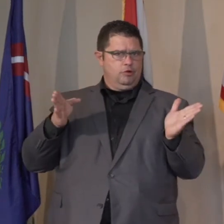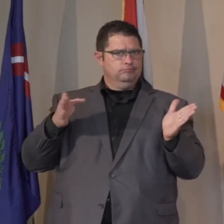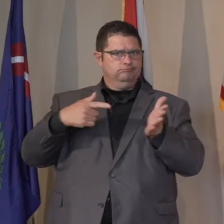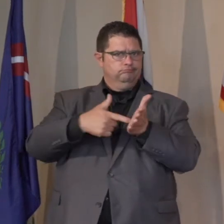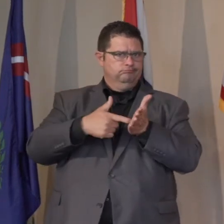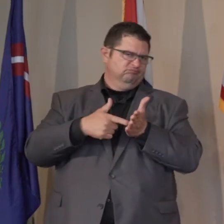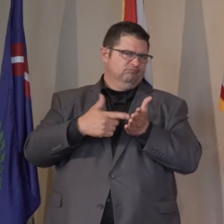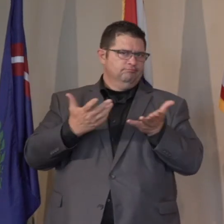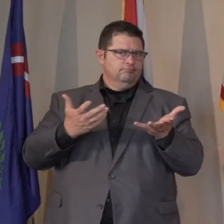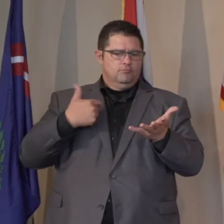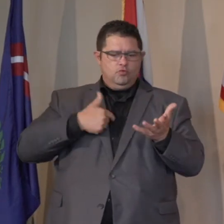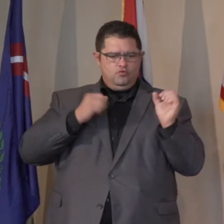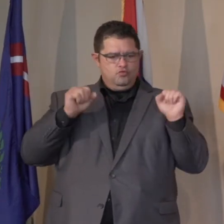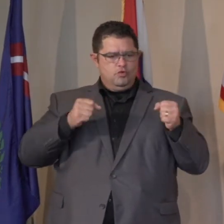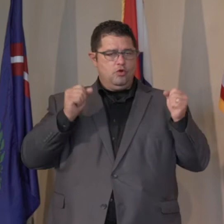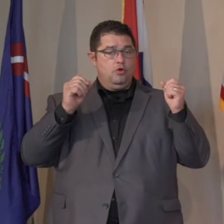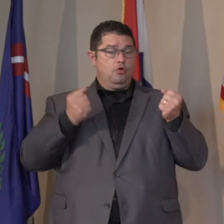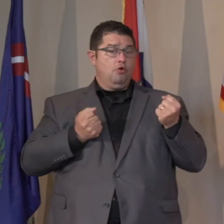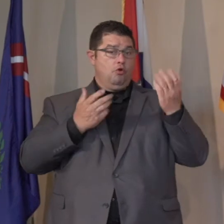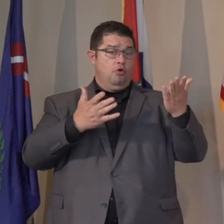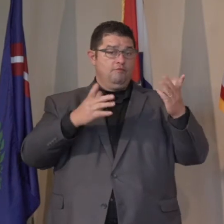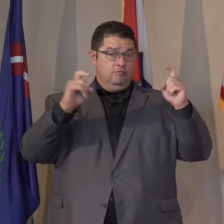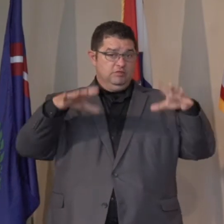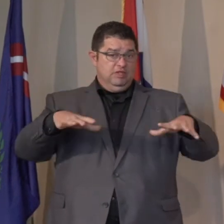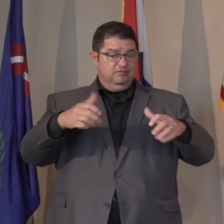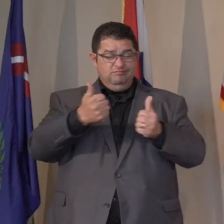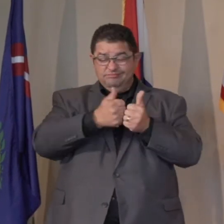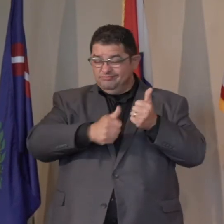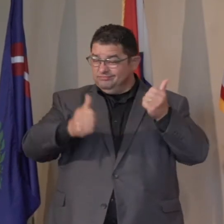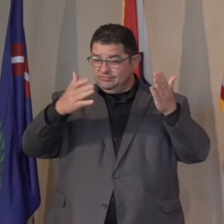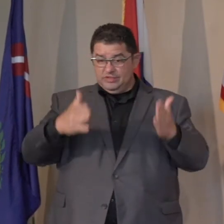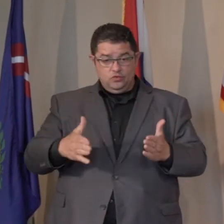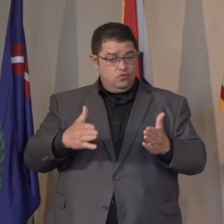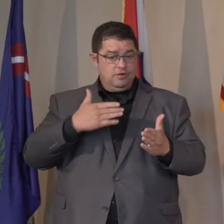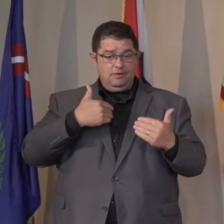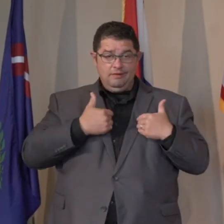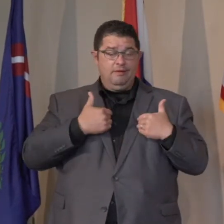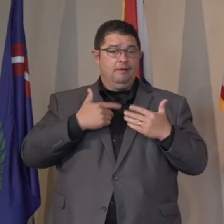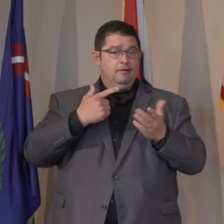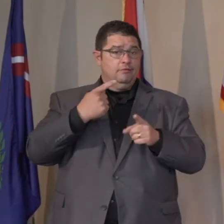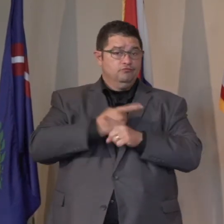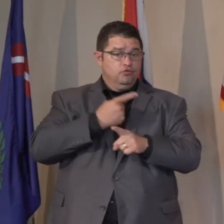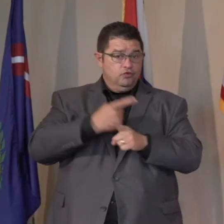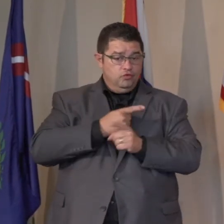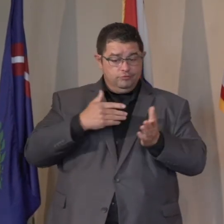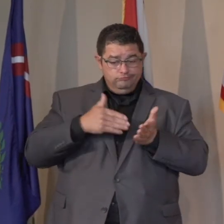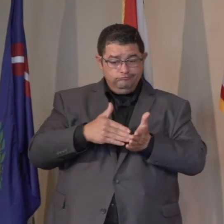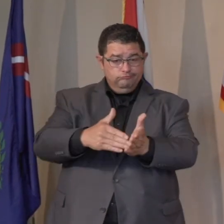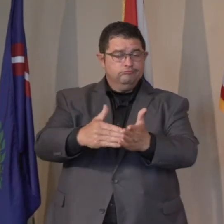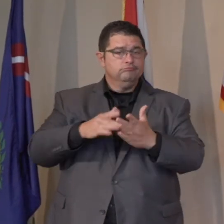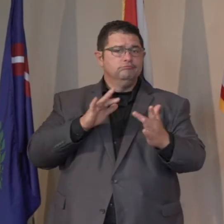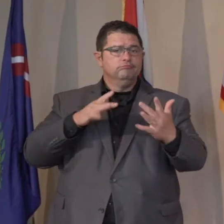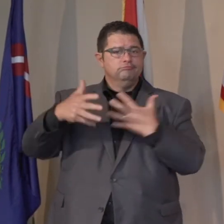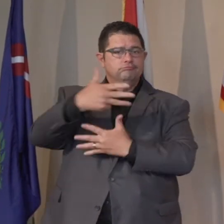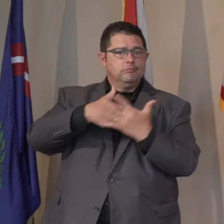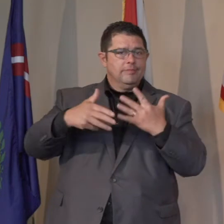to offer tests to anyone who had frequent and regular contact with members of the public. Doing so was